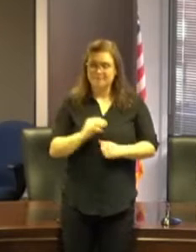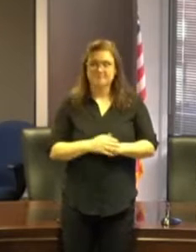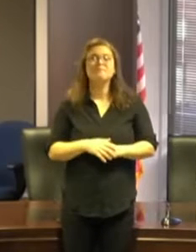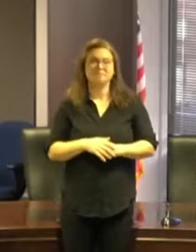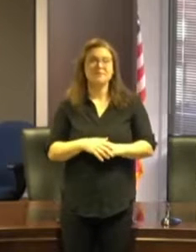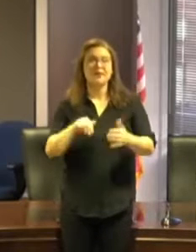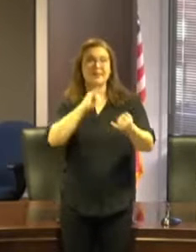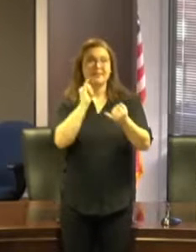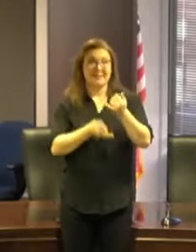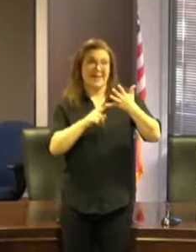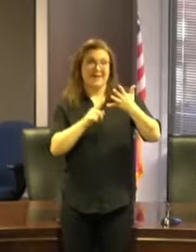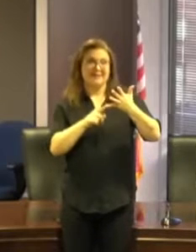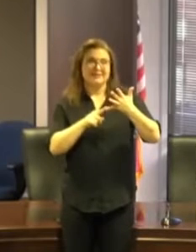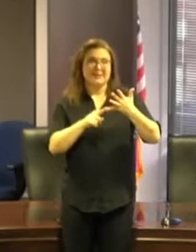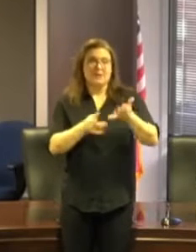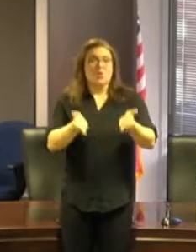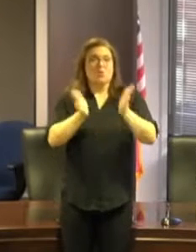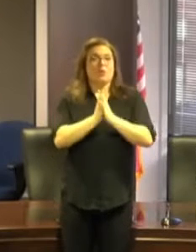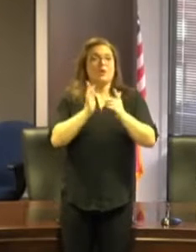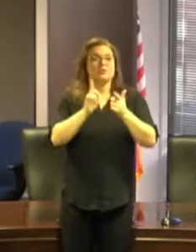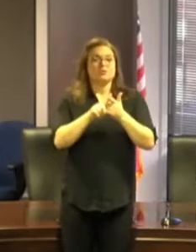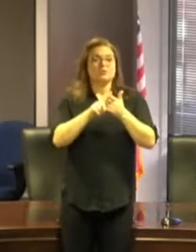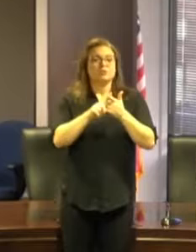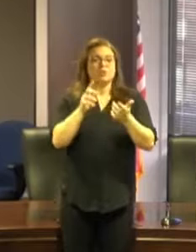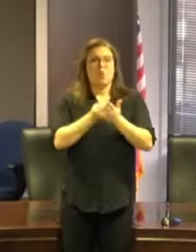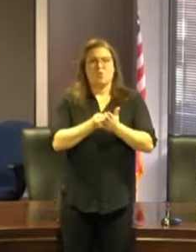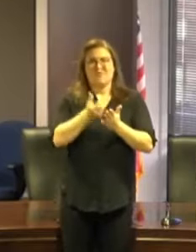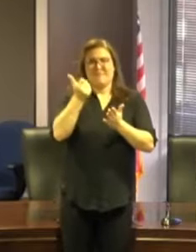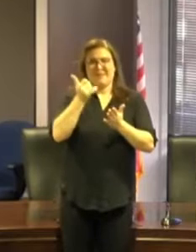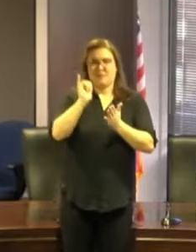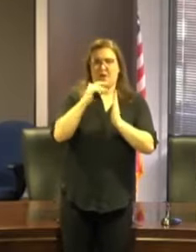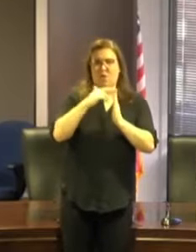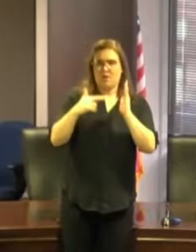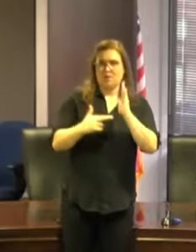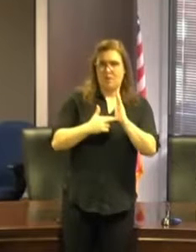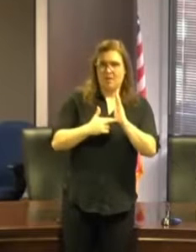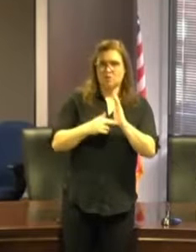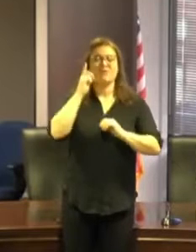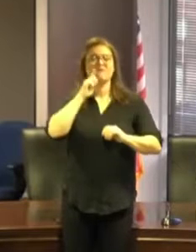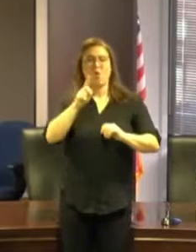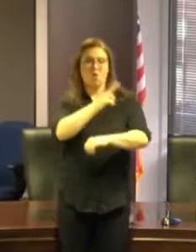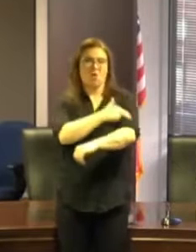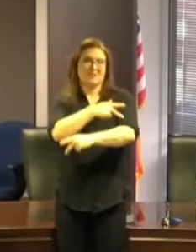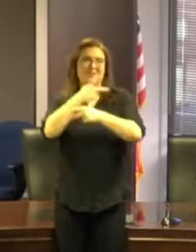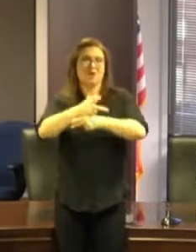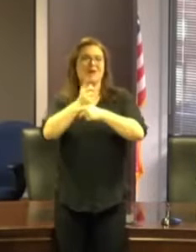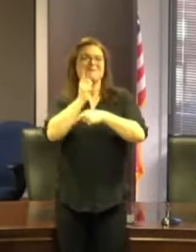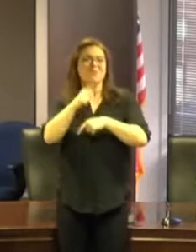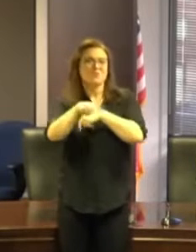is a request or repeal for the regulations for hospital for the indigent under chapter